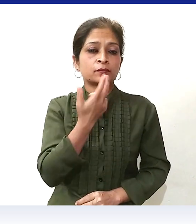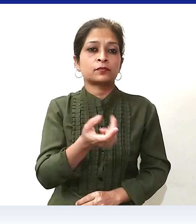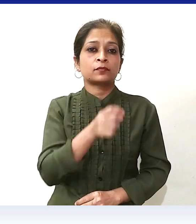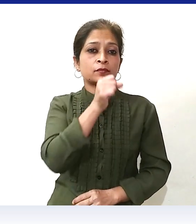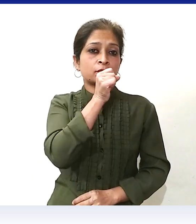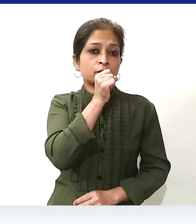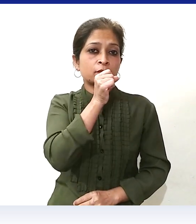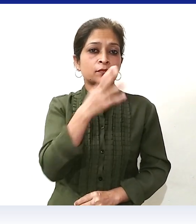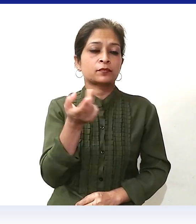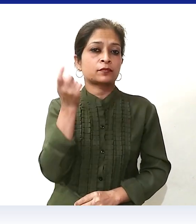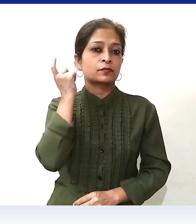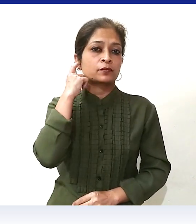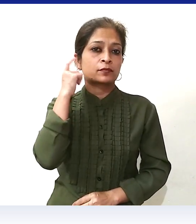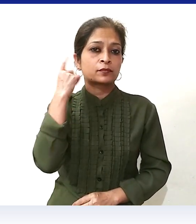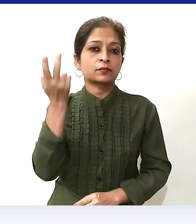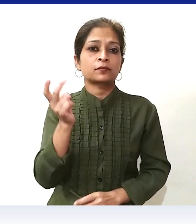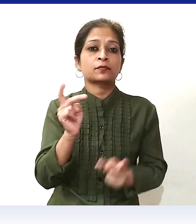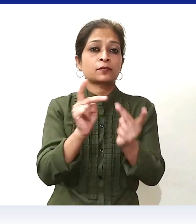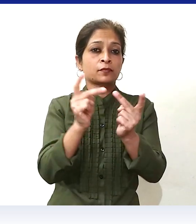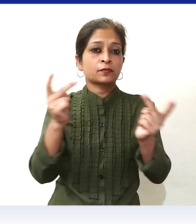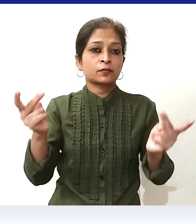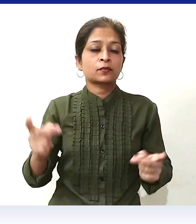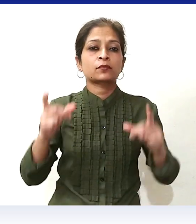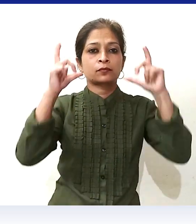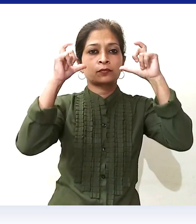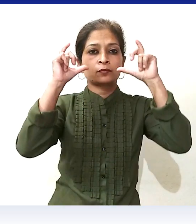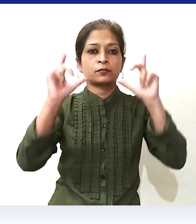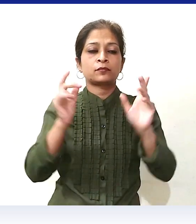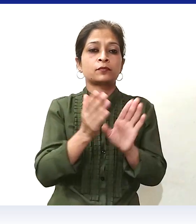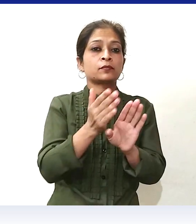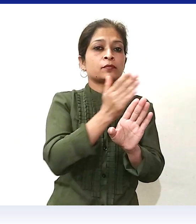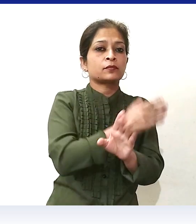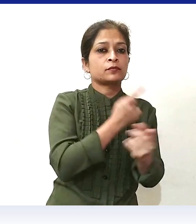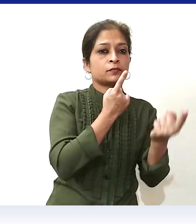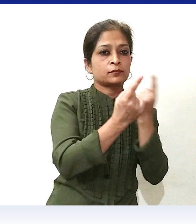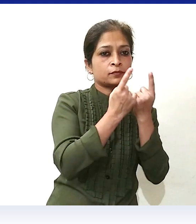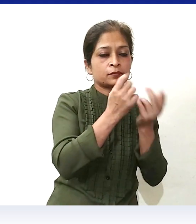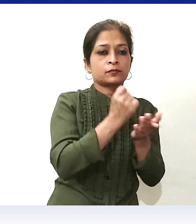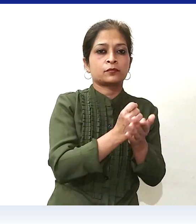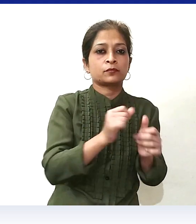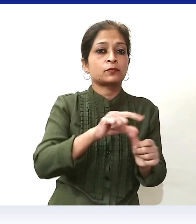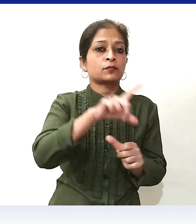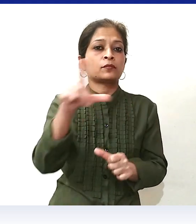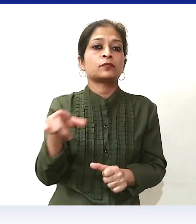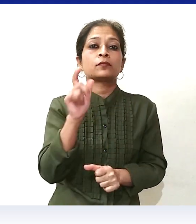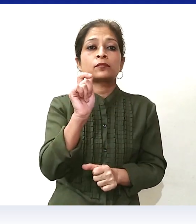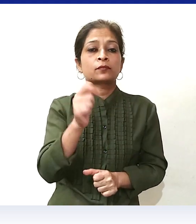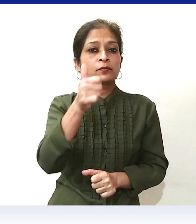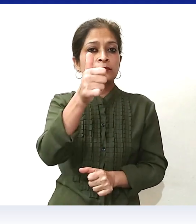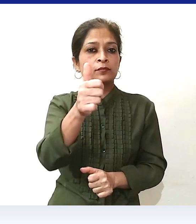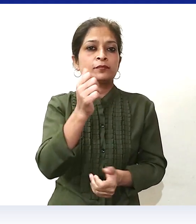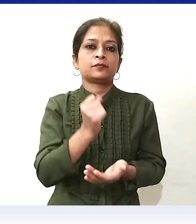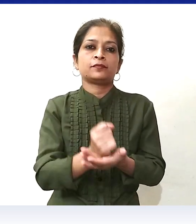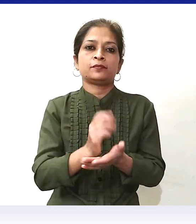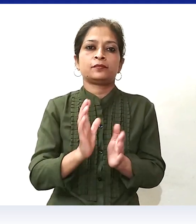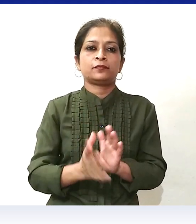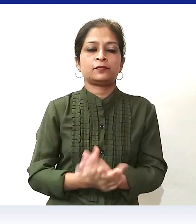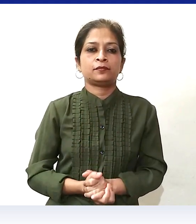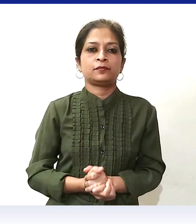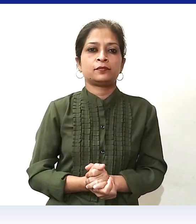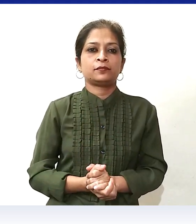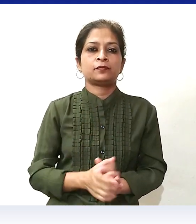mic speakers internet connection and camera are all up and running